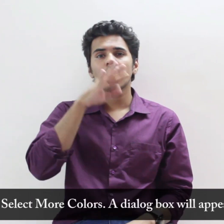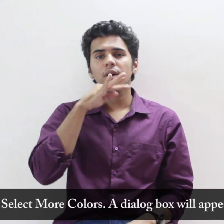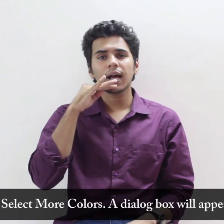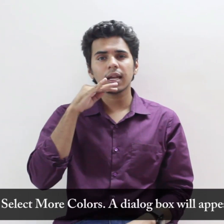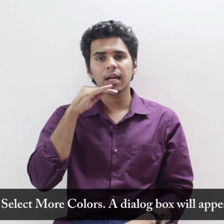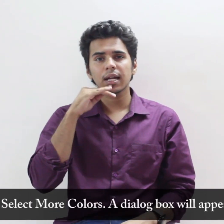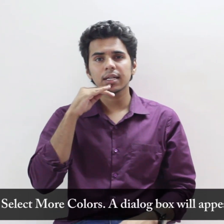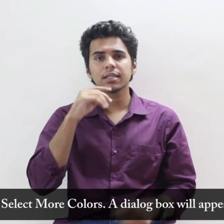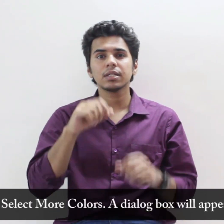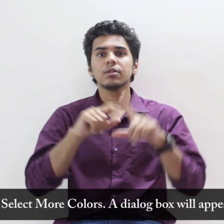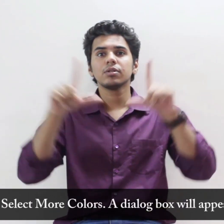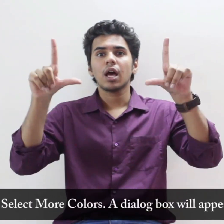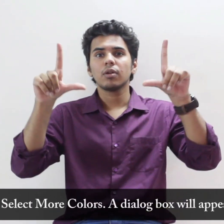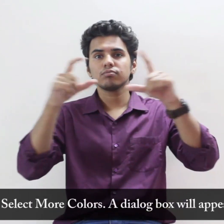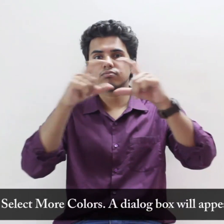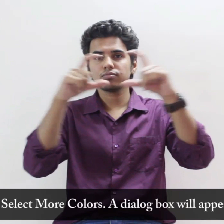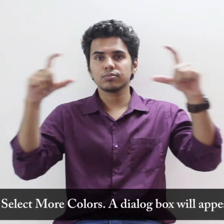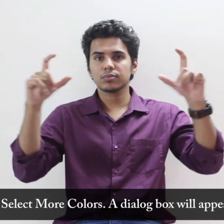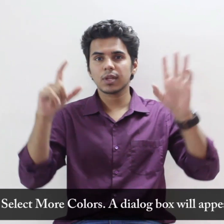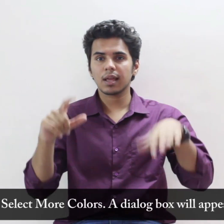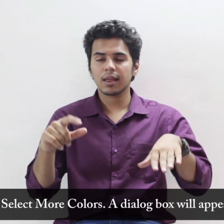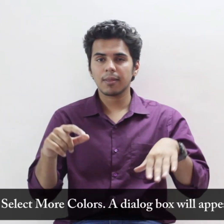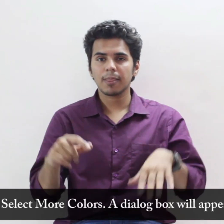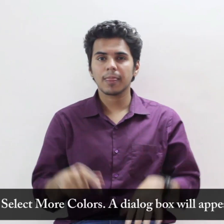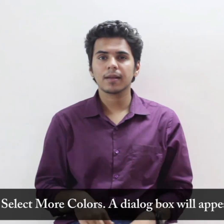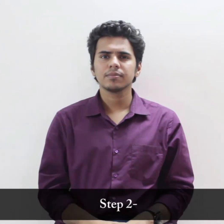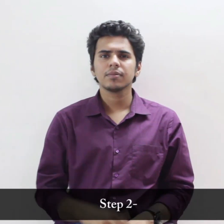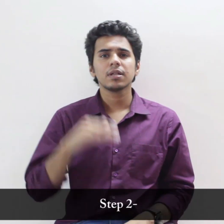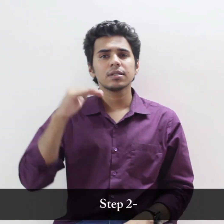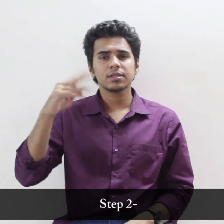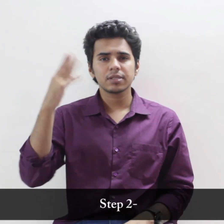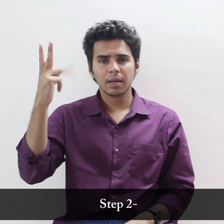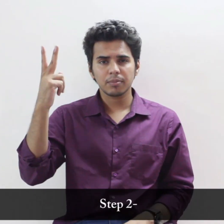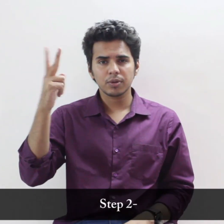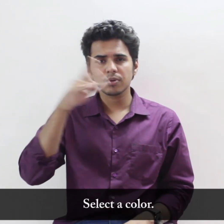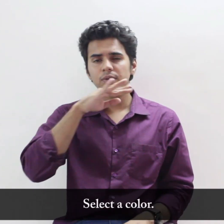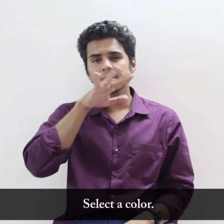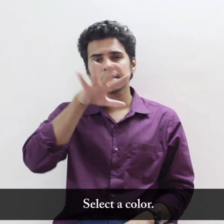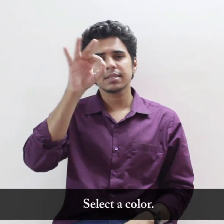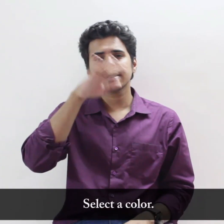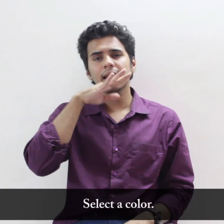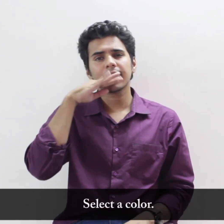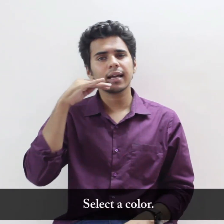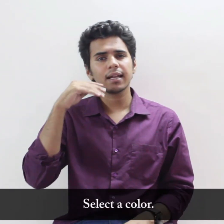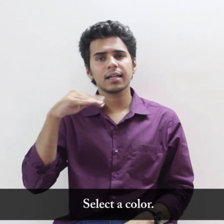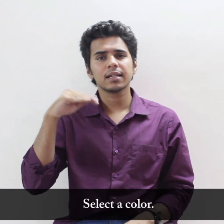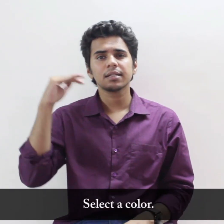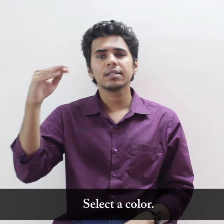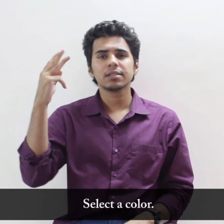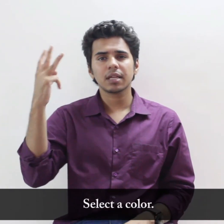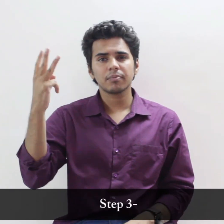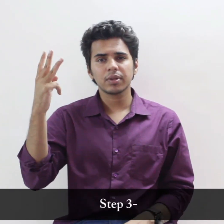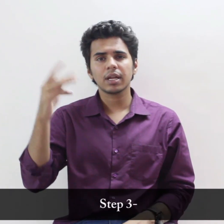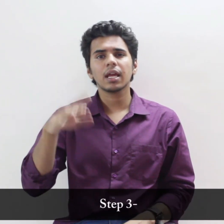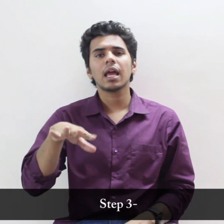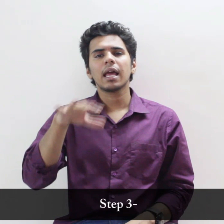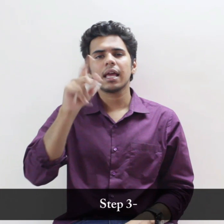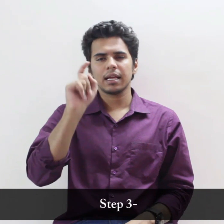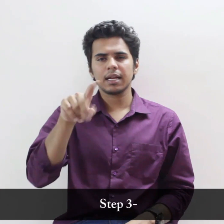Step 1. Select more colors. A dialog box will appear. Step 2. Select a color. Step